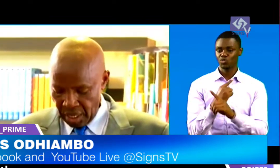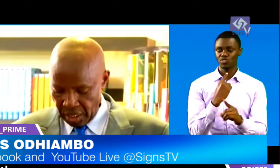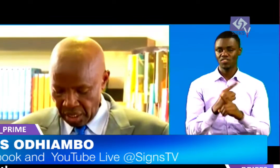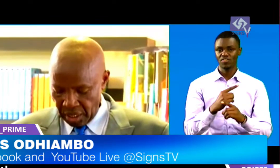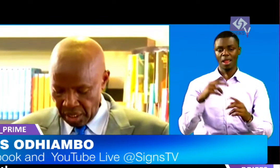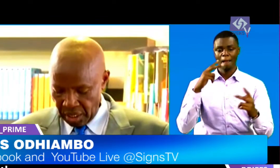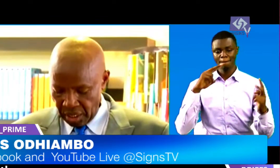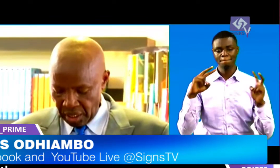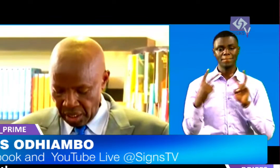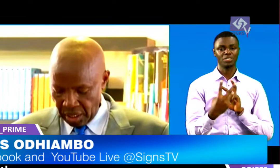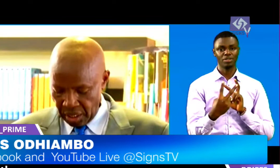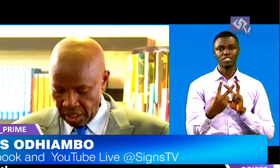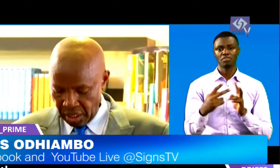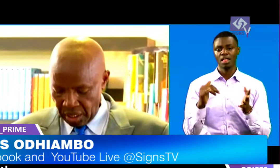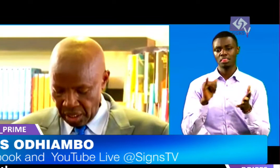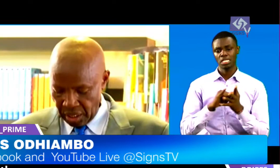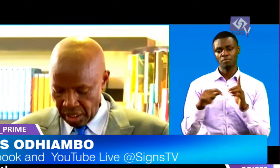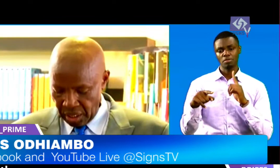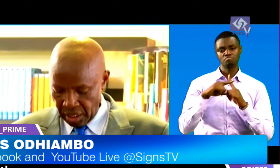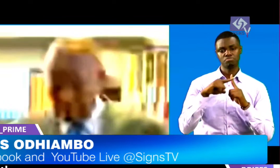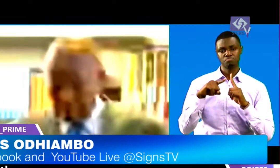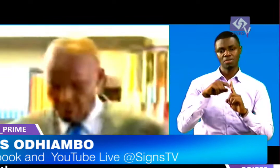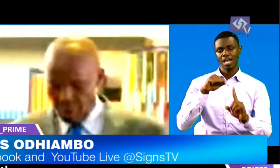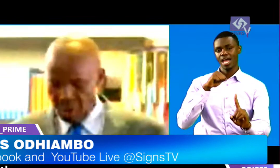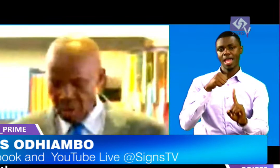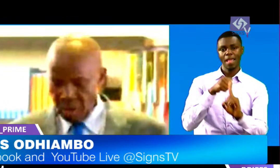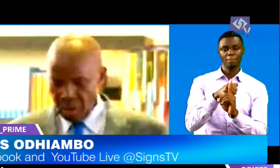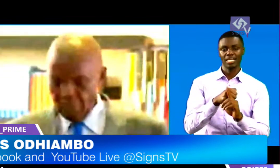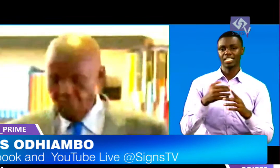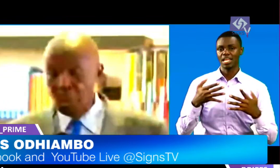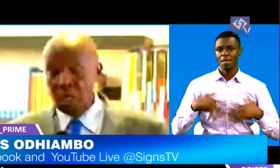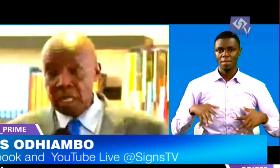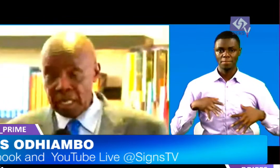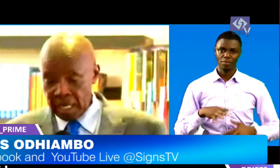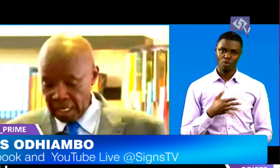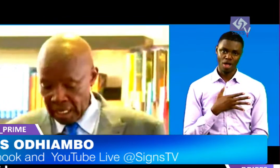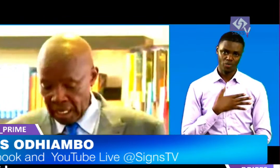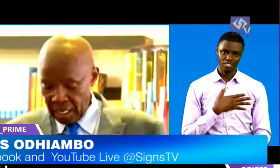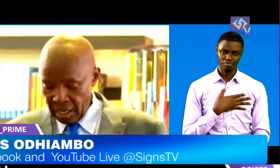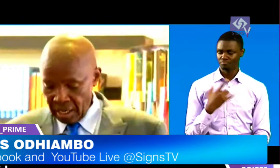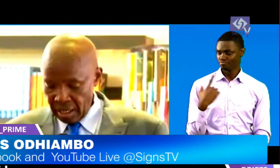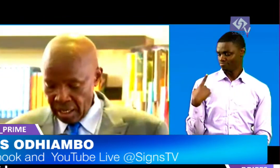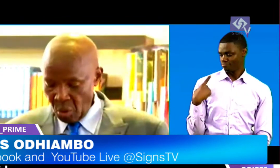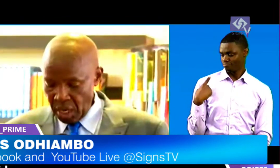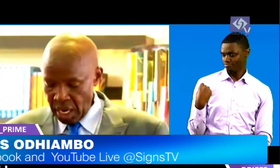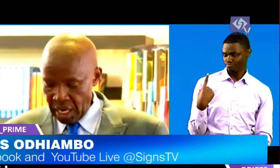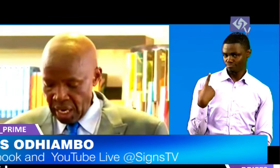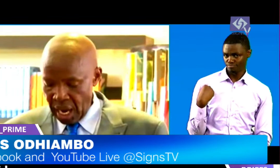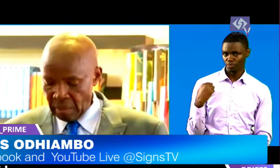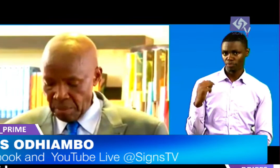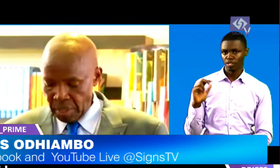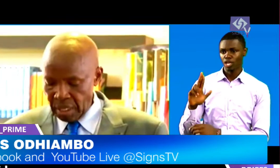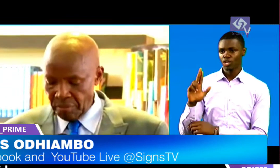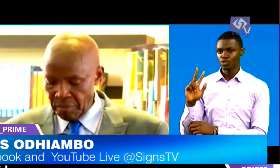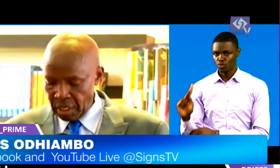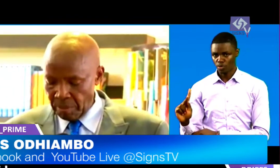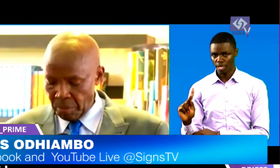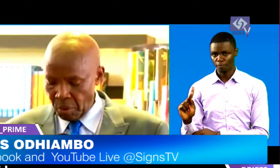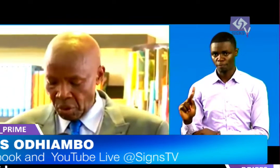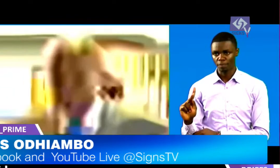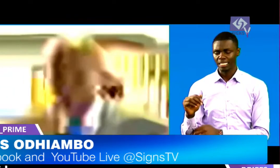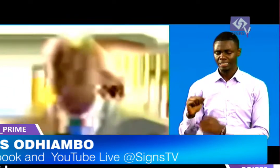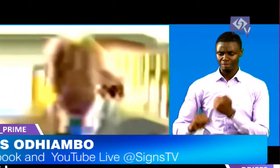perspectives that have positively impacted our people. Most recently, the UK has been